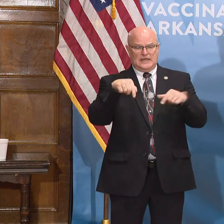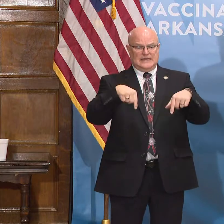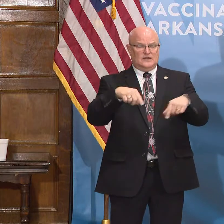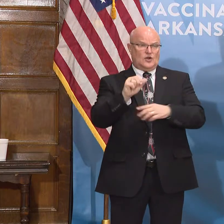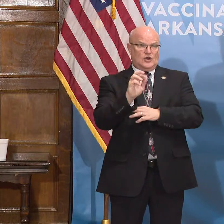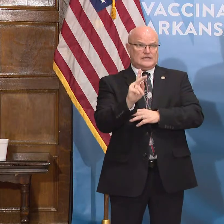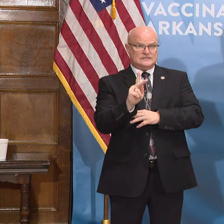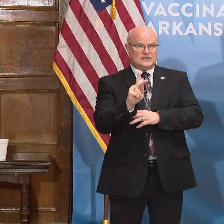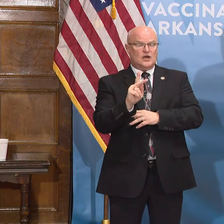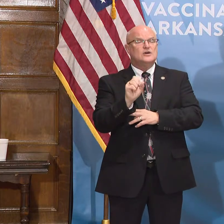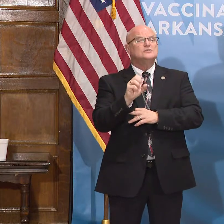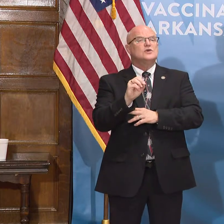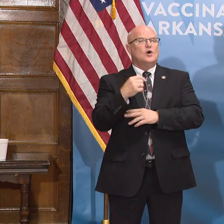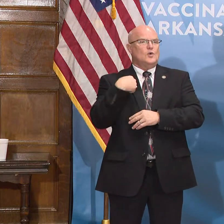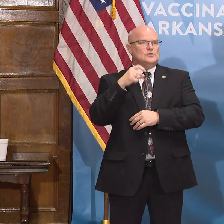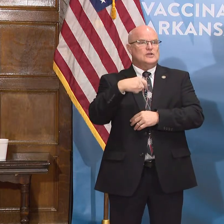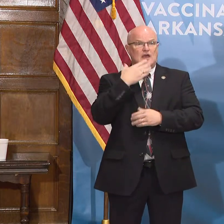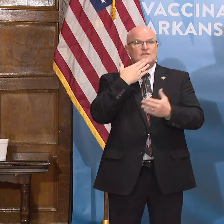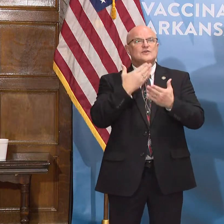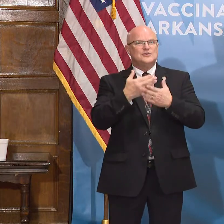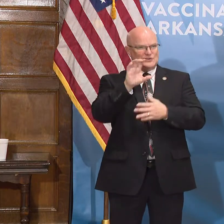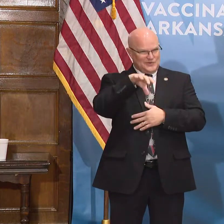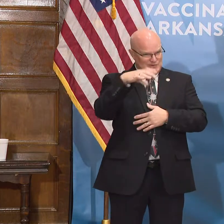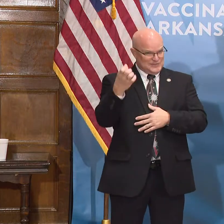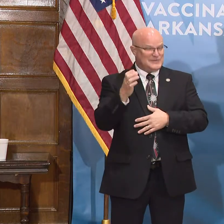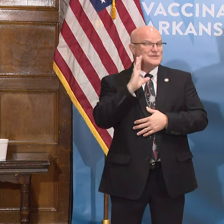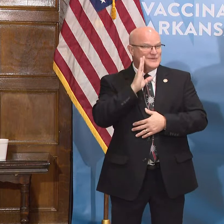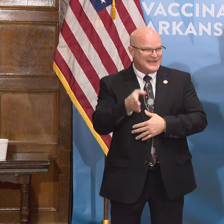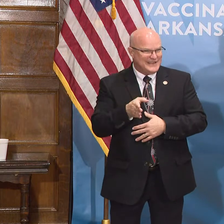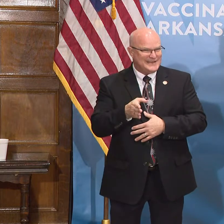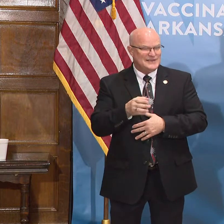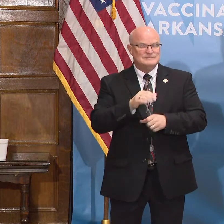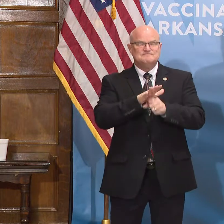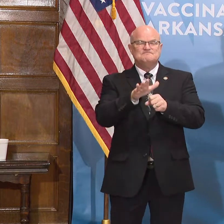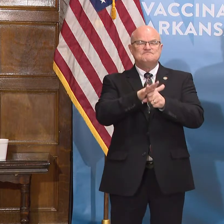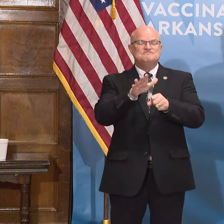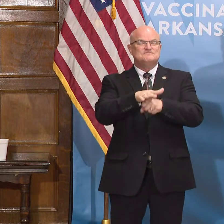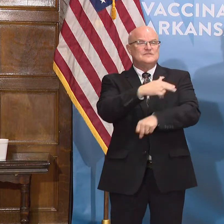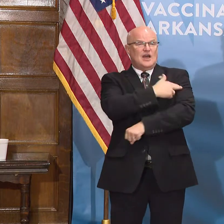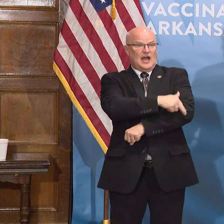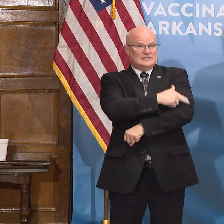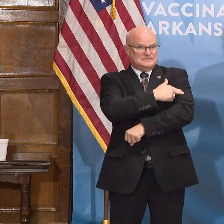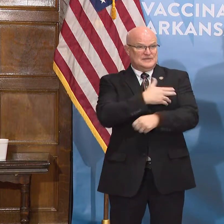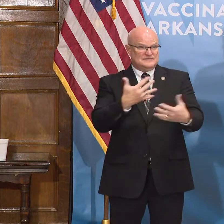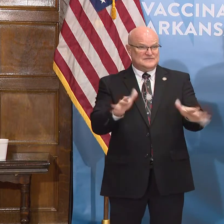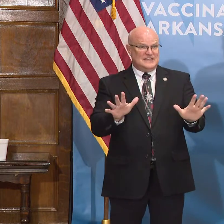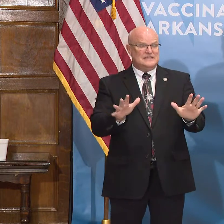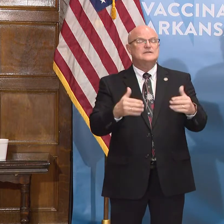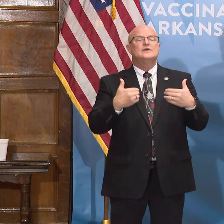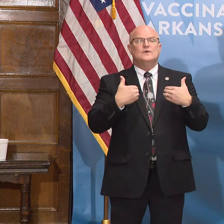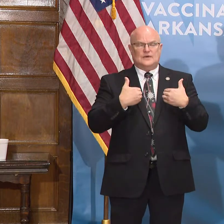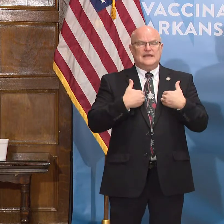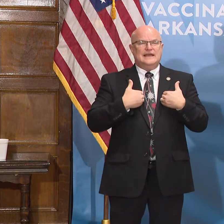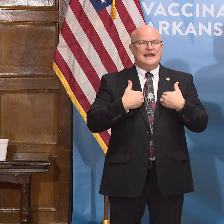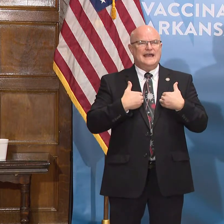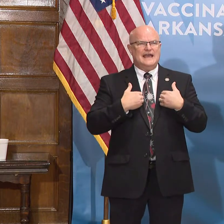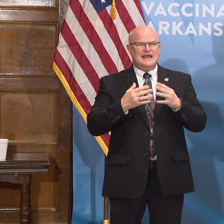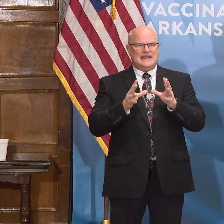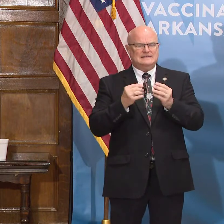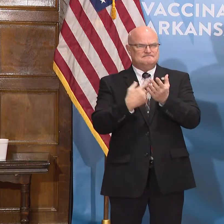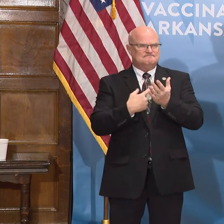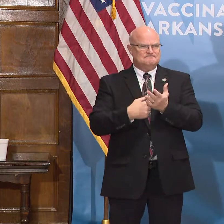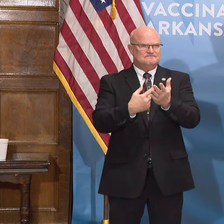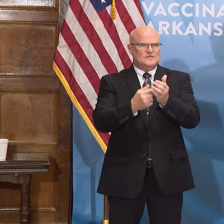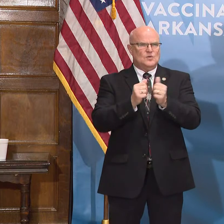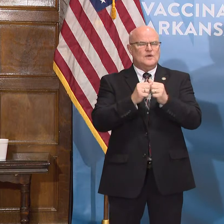Arkansas, and so we should have a good Christmas with adequate hospital space. And we did have a meeting of